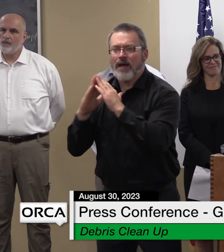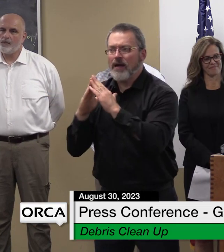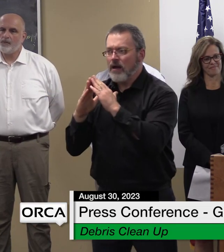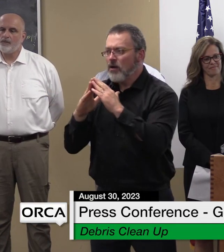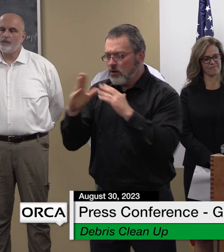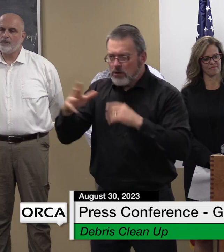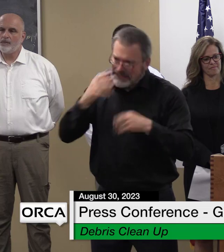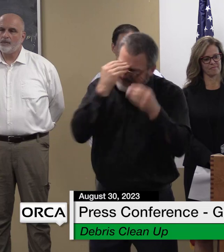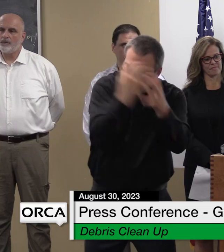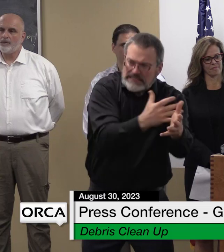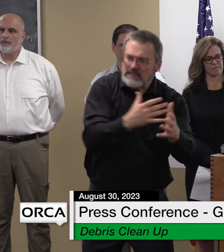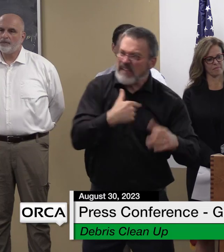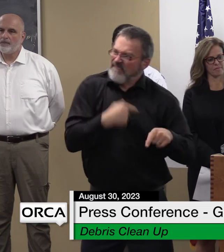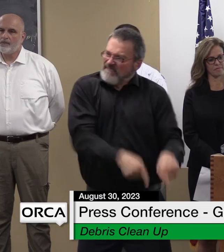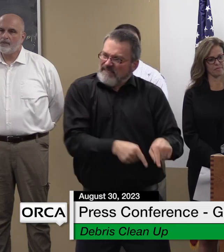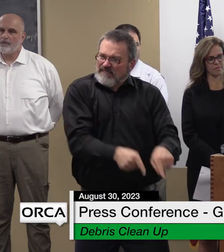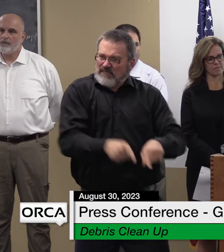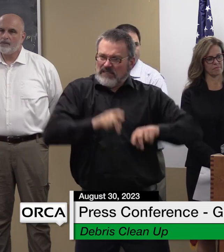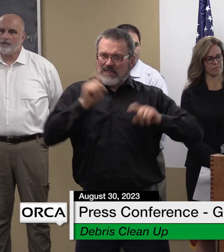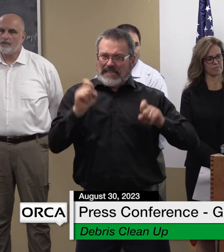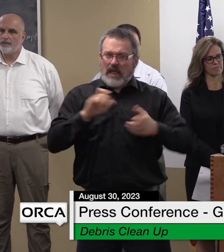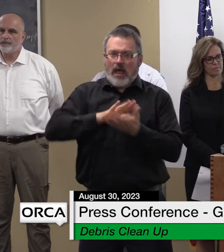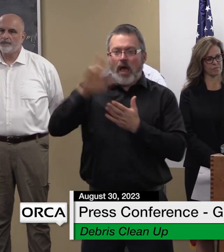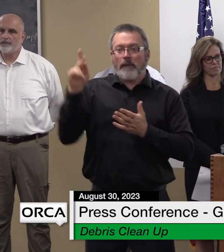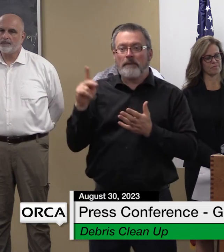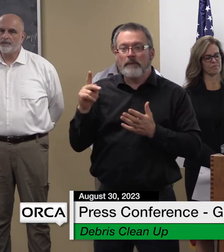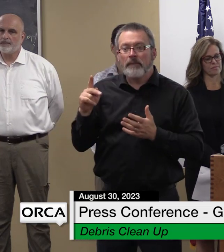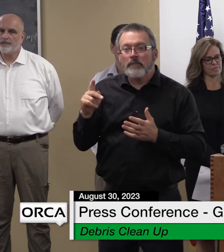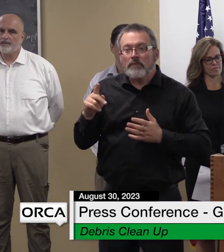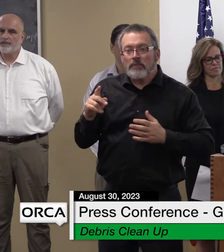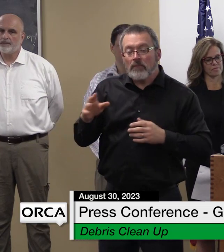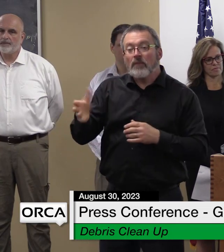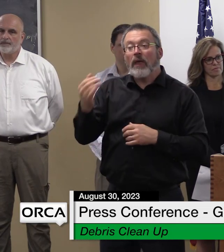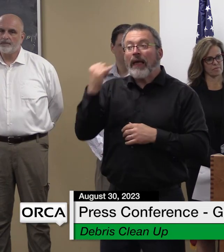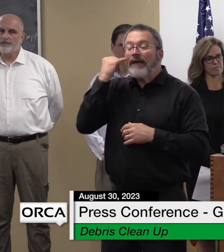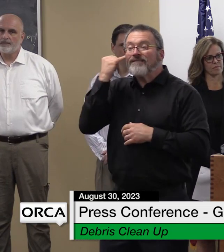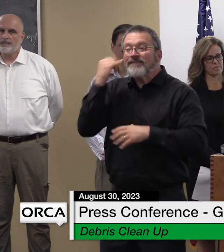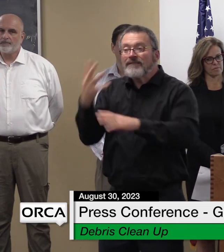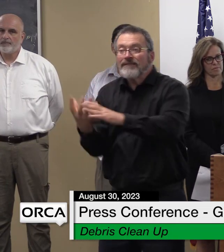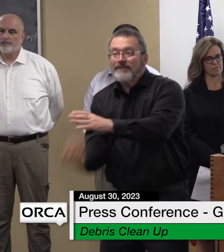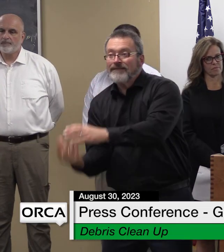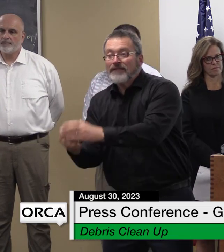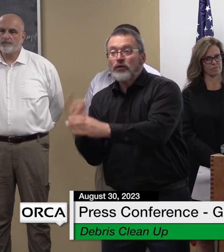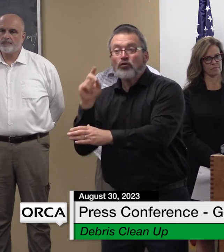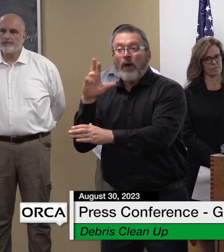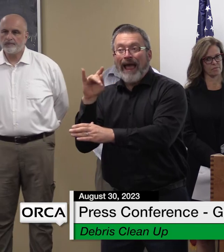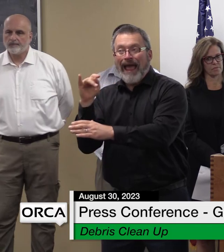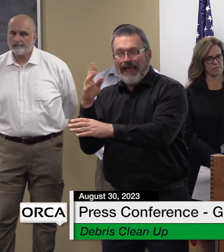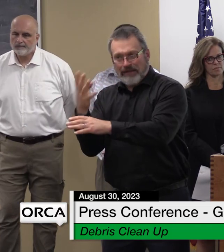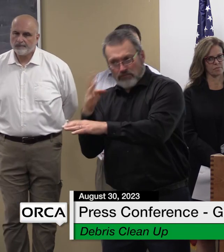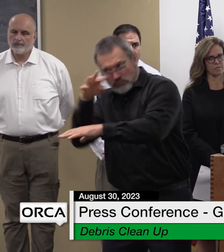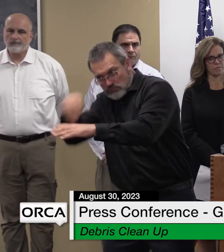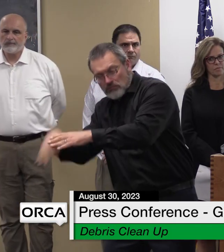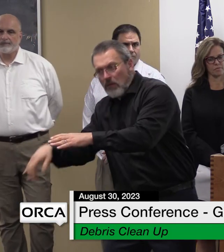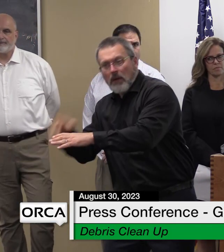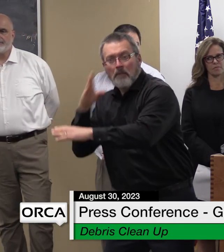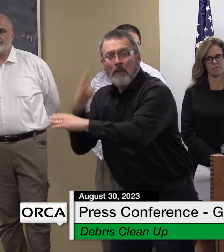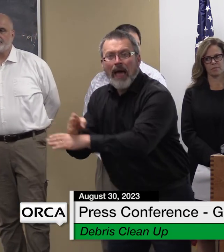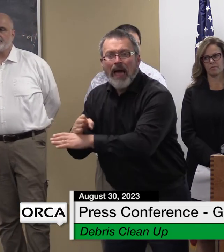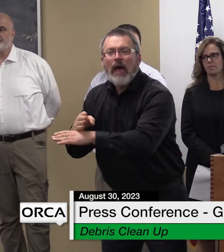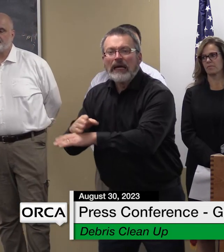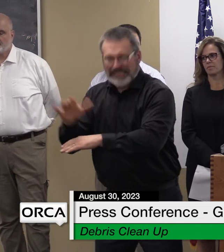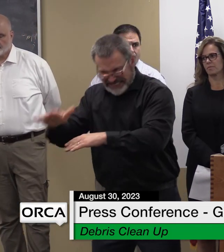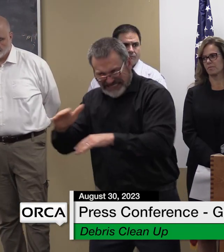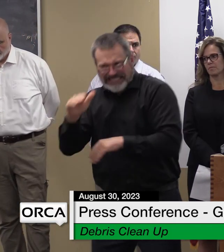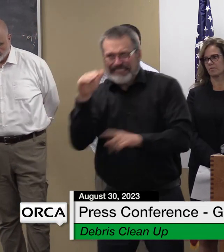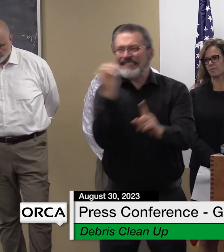you know of a clogged catch basin, blocked culvert, or other area of potentially dangerous debris, report it to local